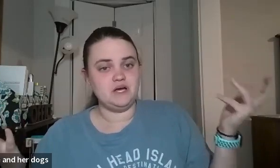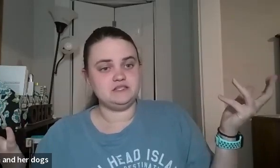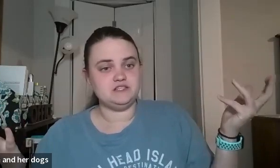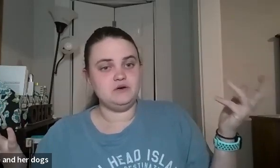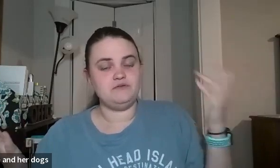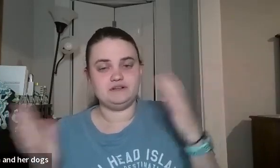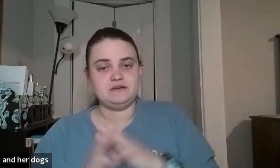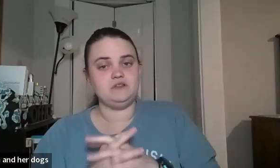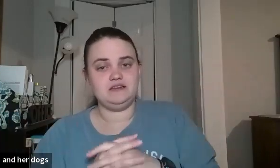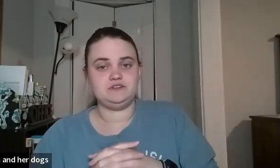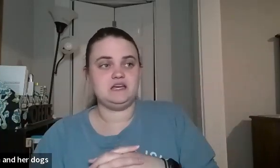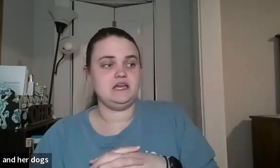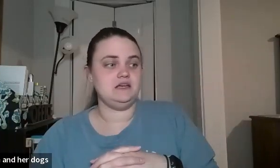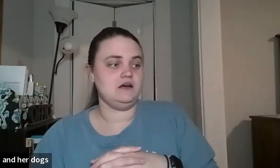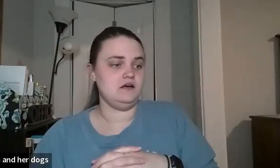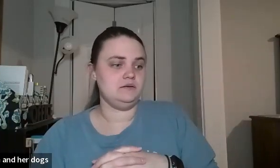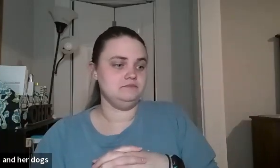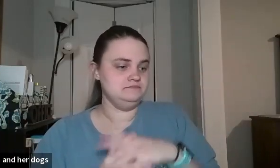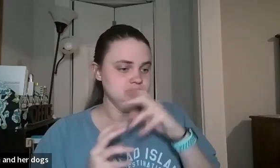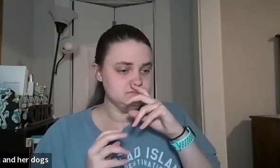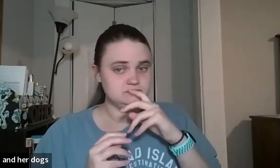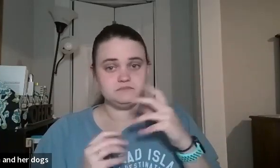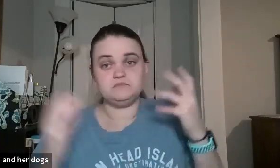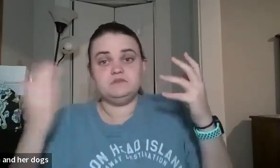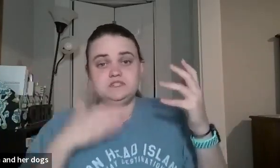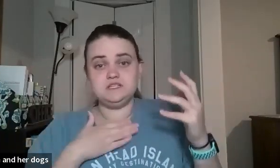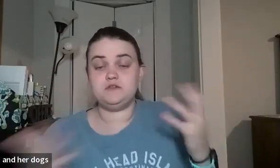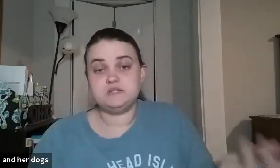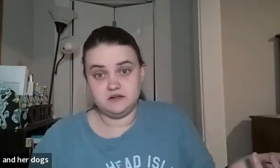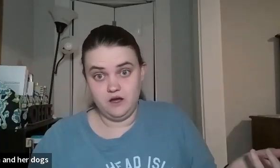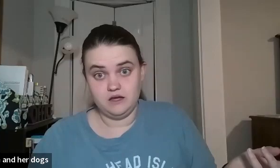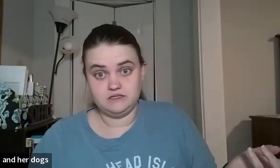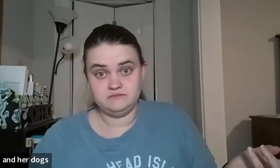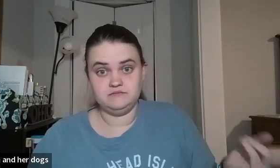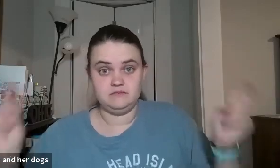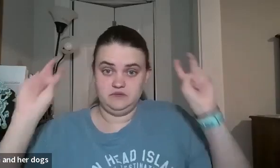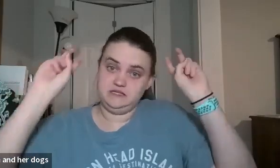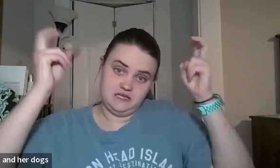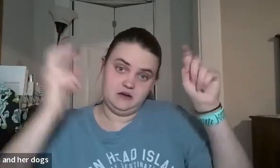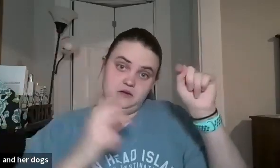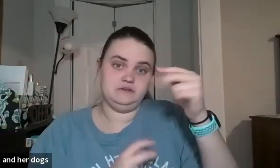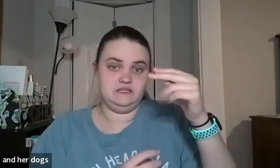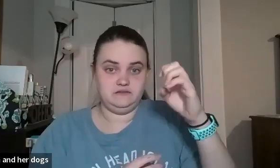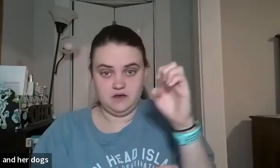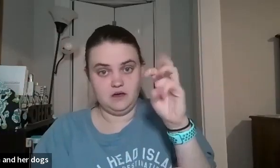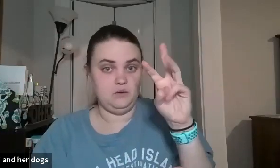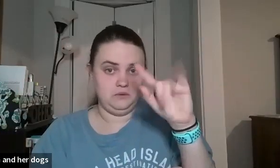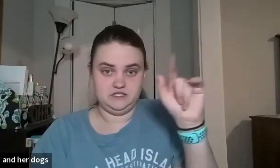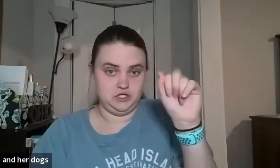But so for example, like if you're saying, excuse me, The Wizard of Oz, it'd be like title, The